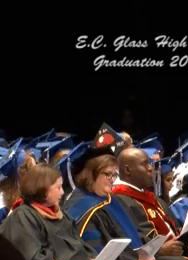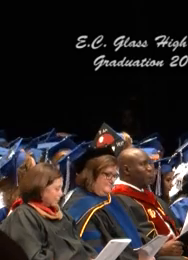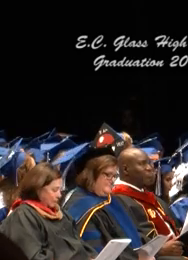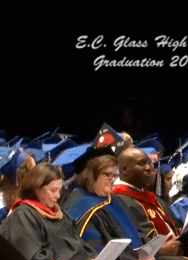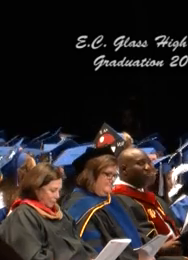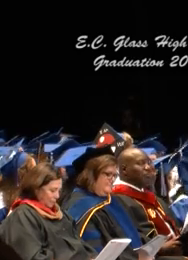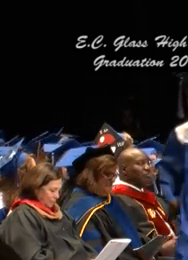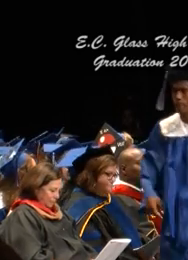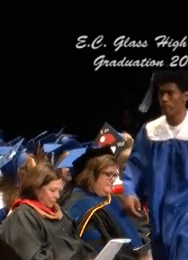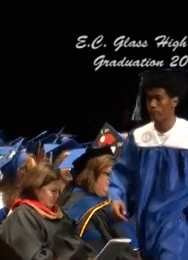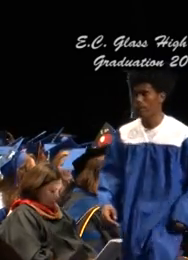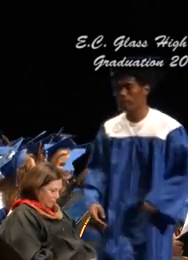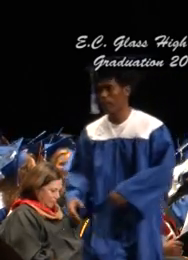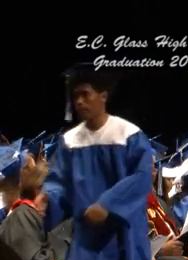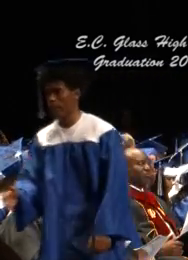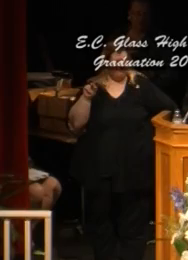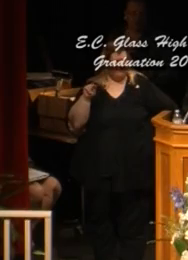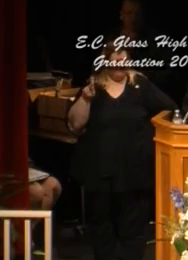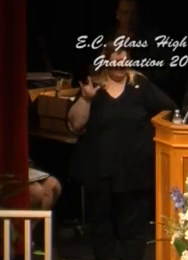Asia Monet Franklin,